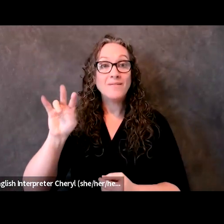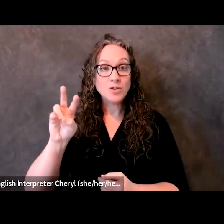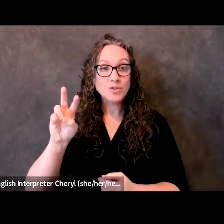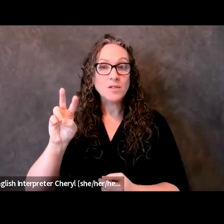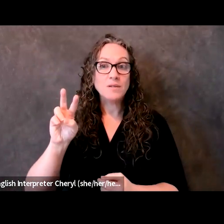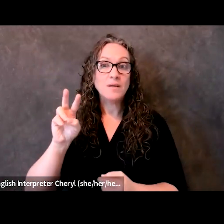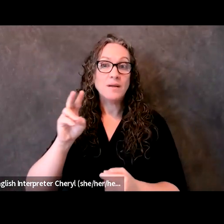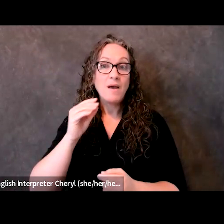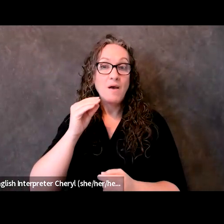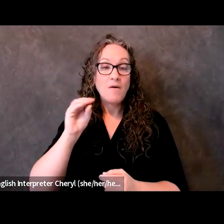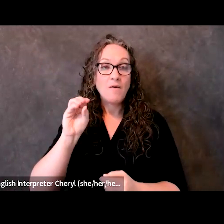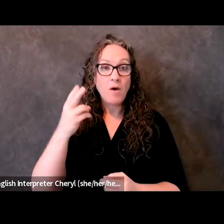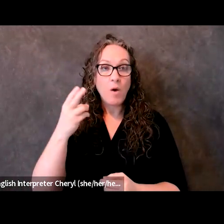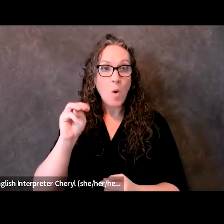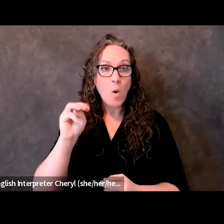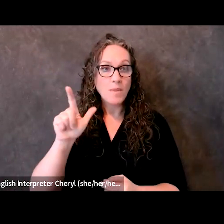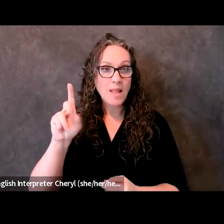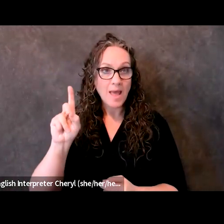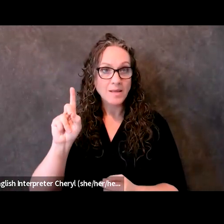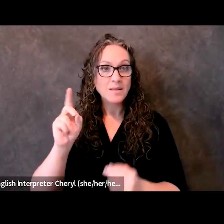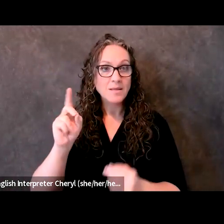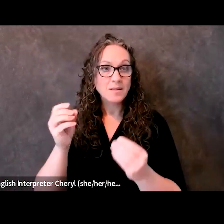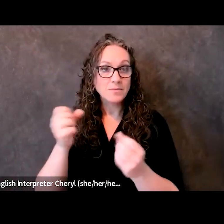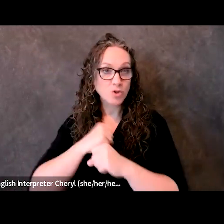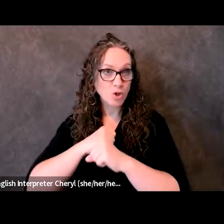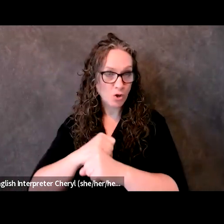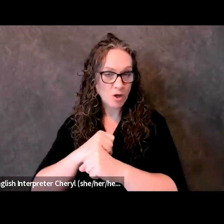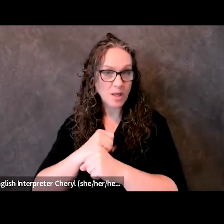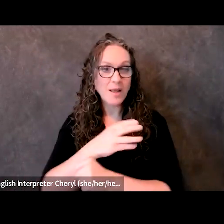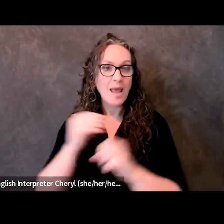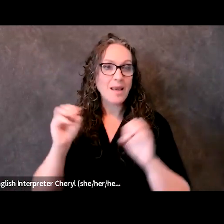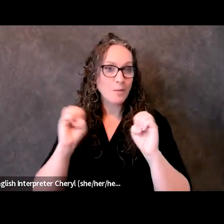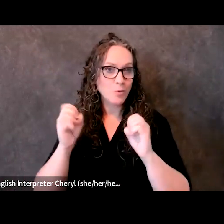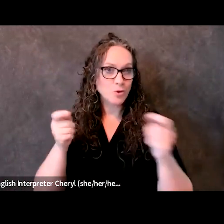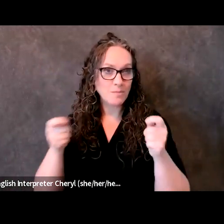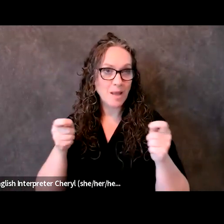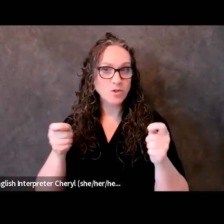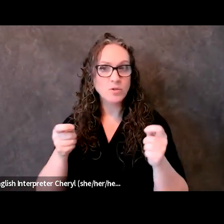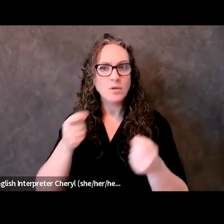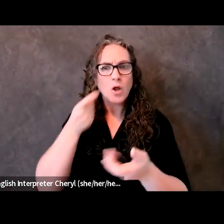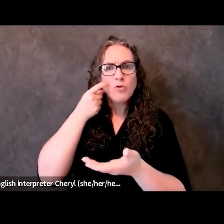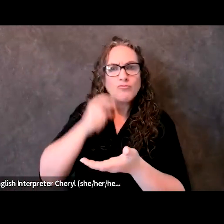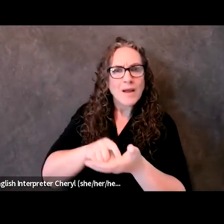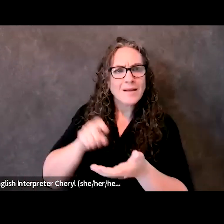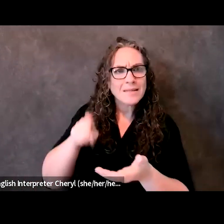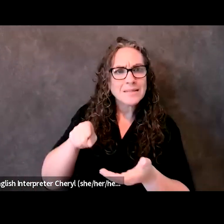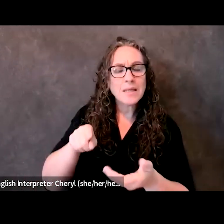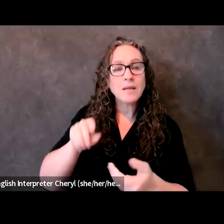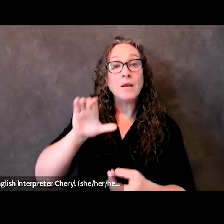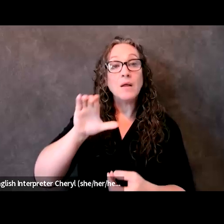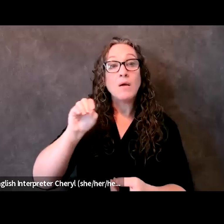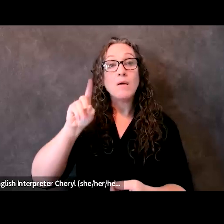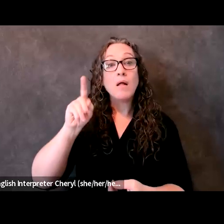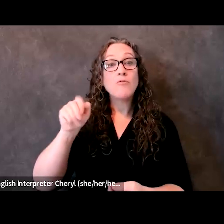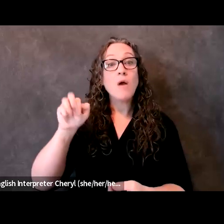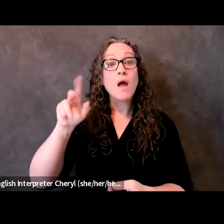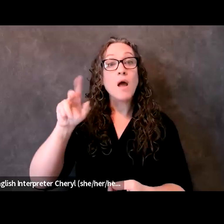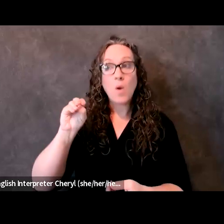Management. Recognizing the need to further integration and inclusion, Colorado took a huge leap